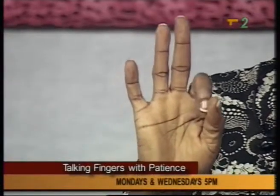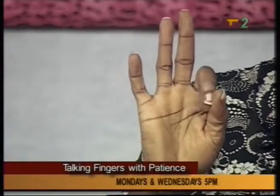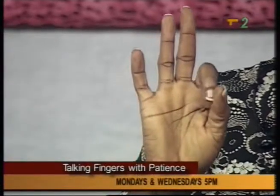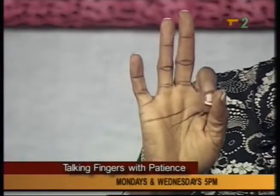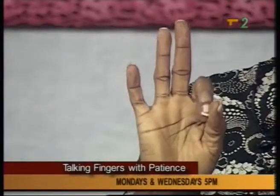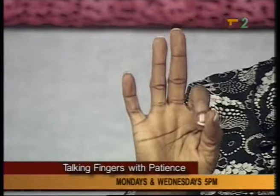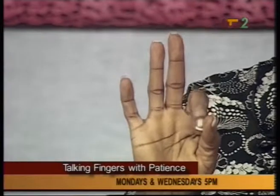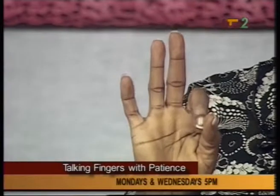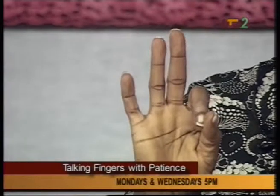Letter F.